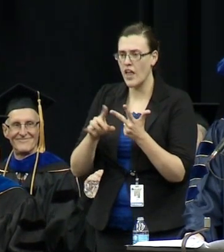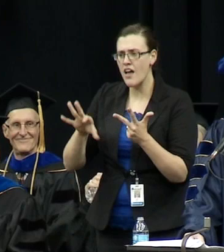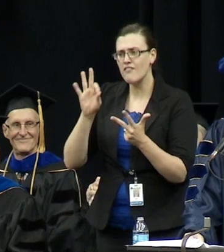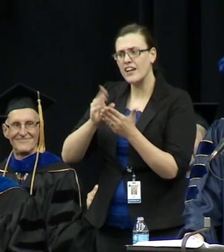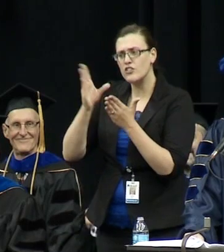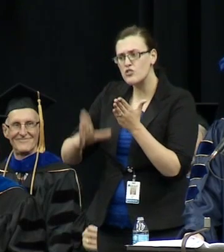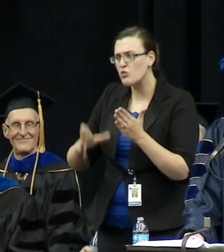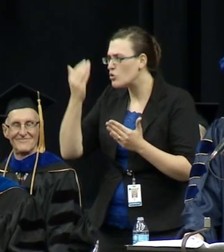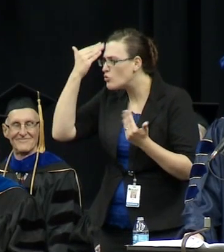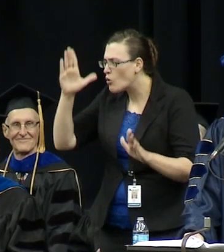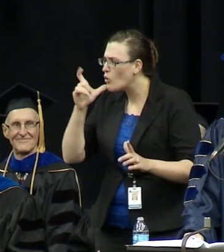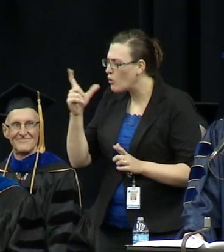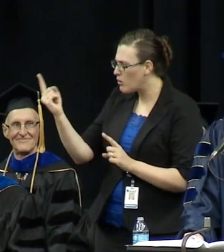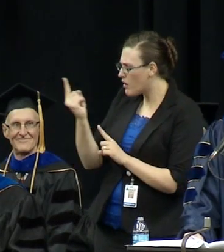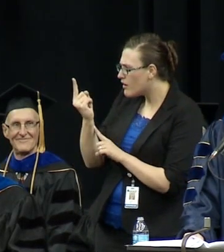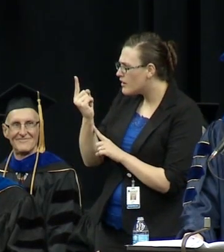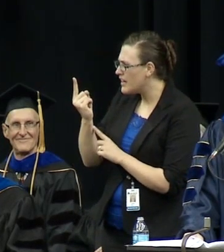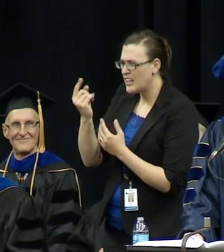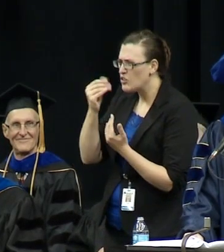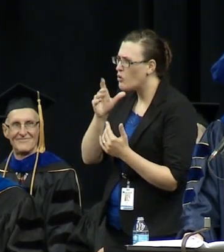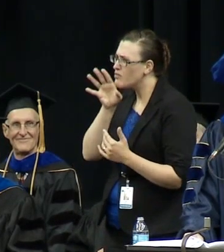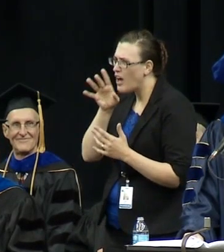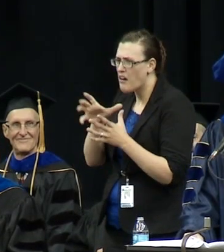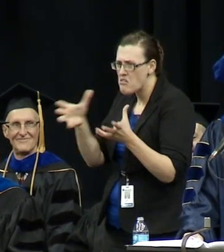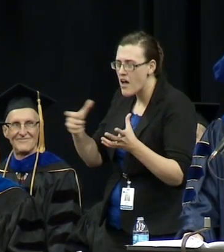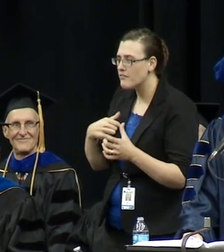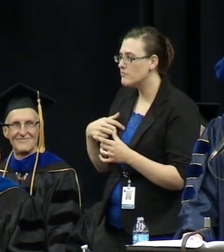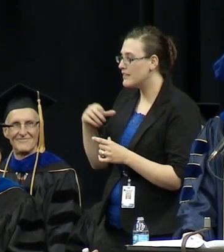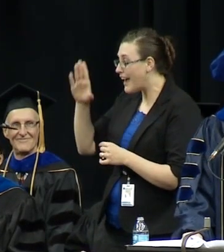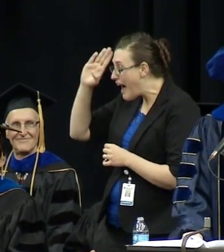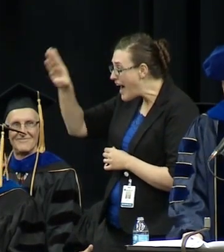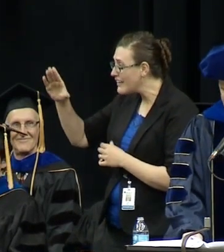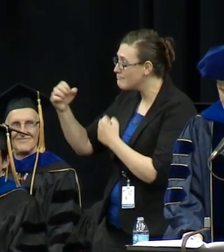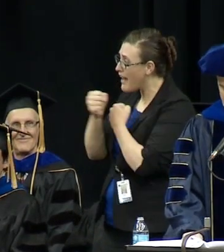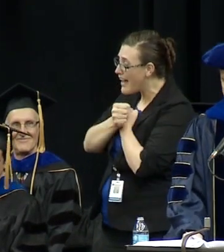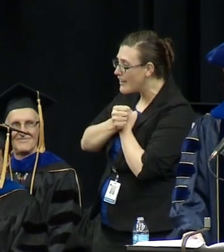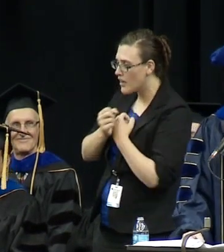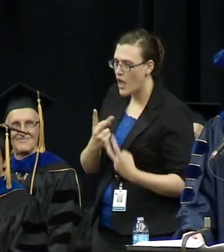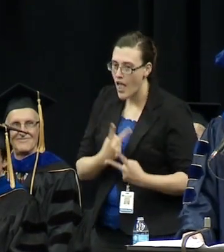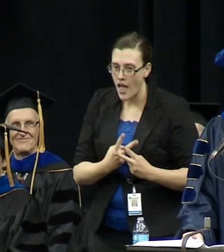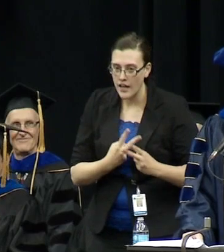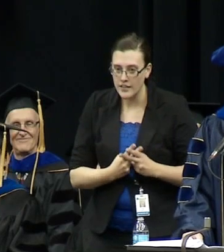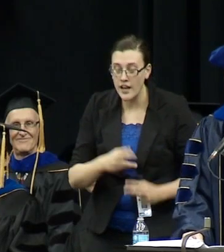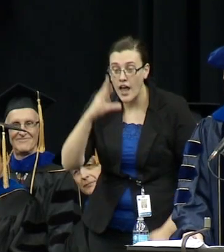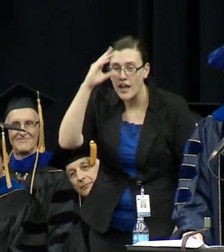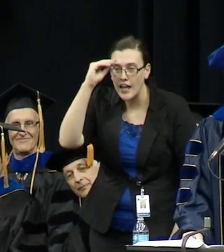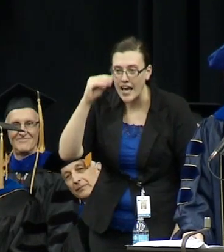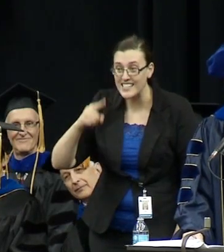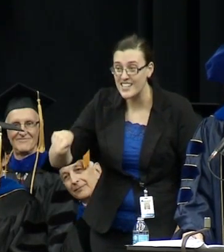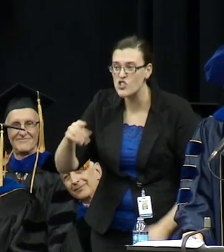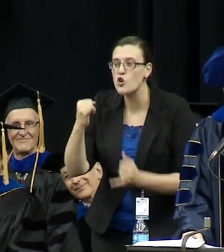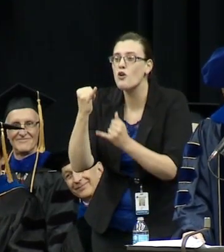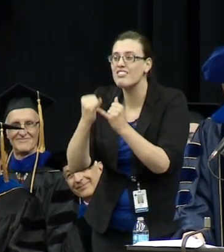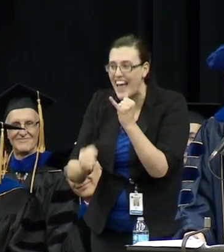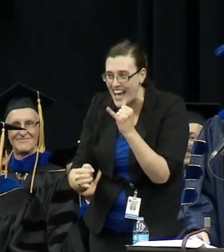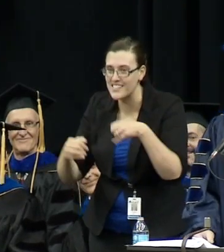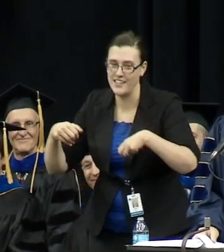never really talk to and say hi and give them a hug. Hashtag guys, this is your last